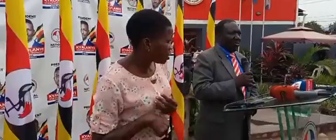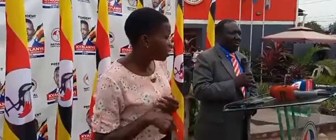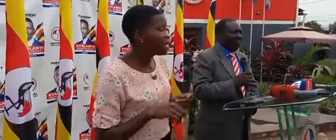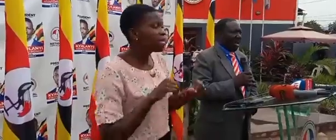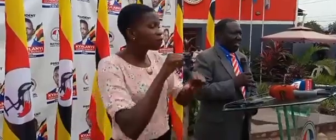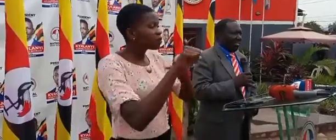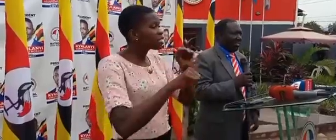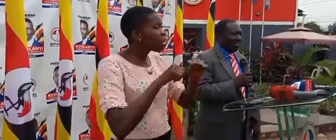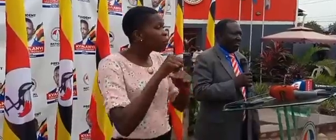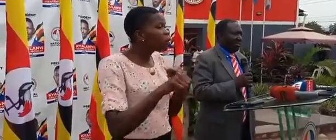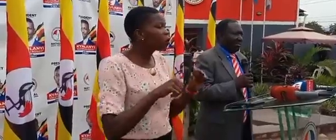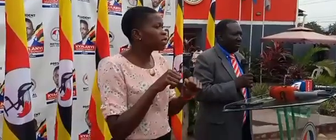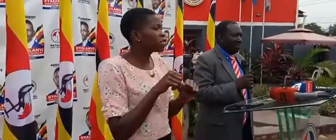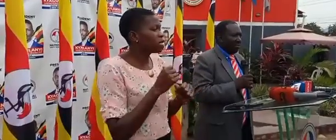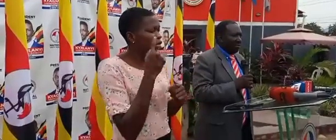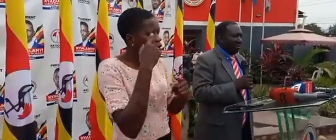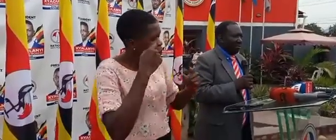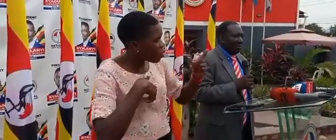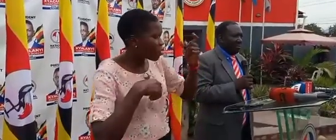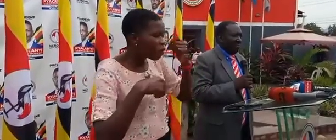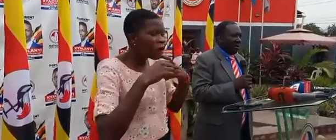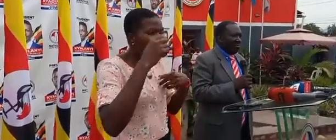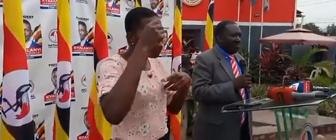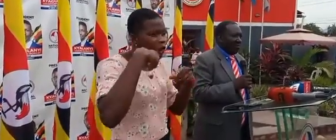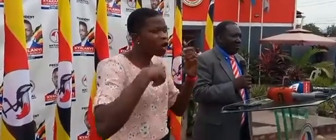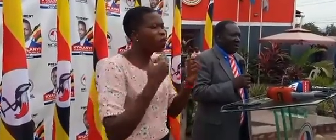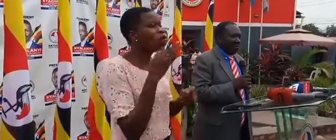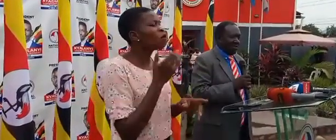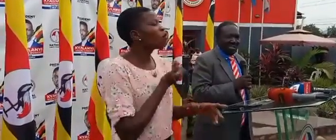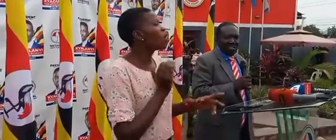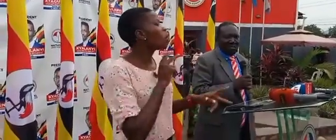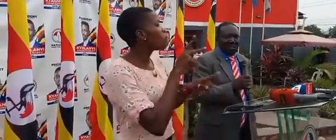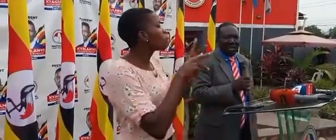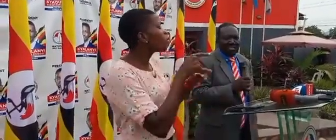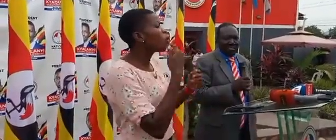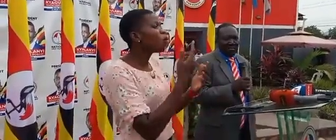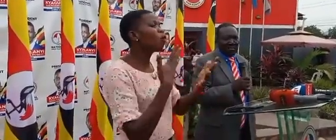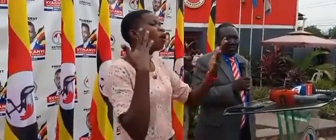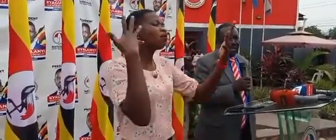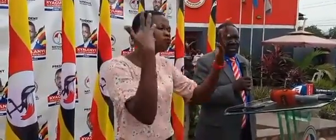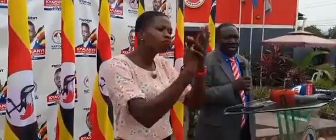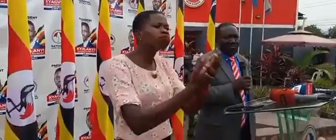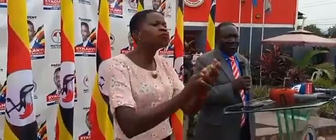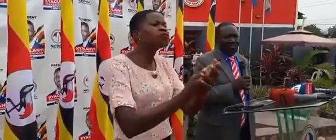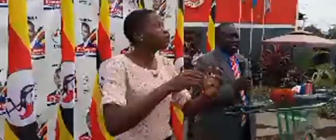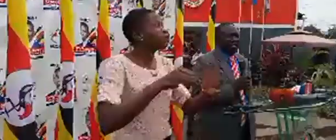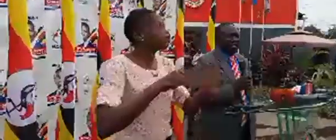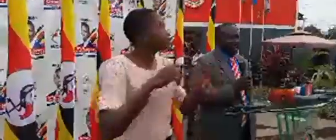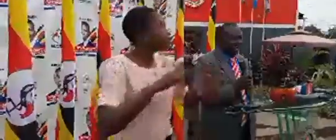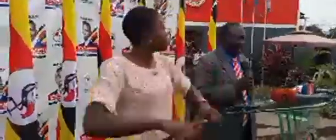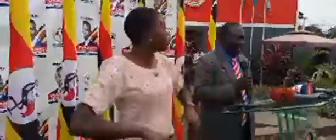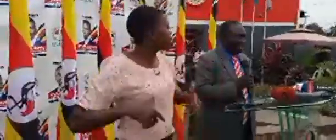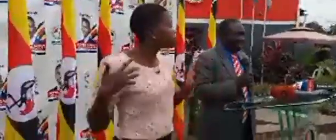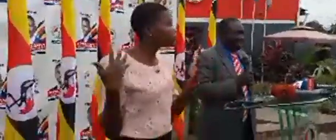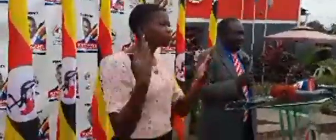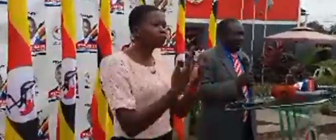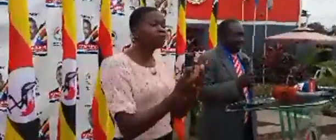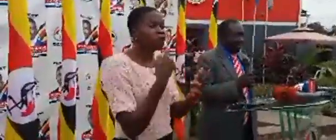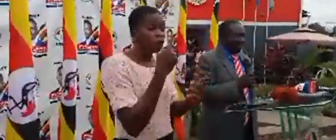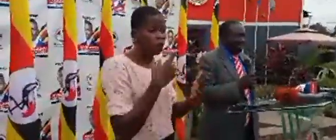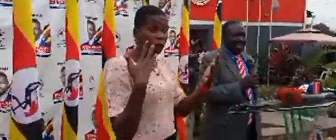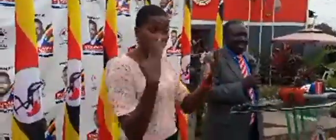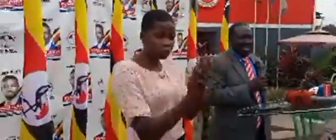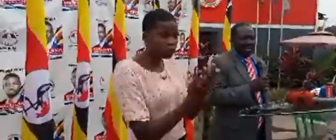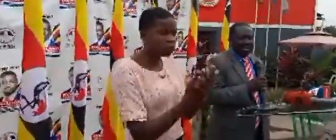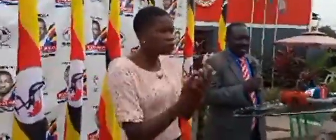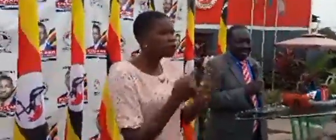was about the plight of our people who are rotting in the coolers, who are being illegally